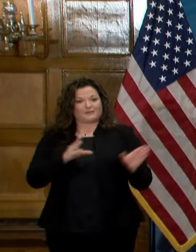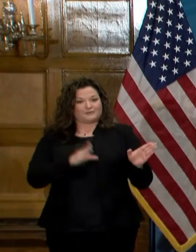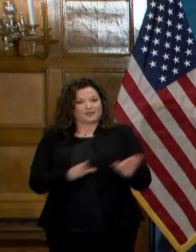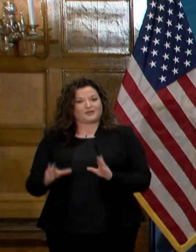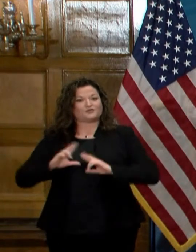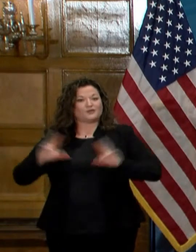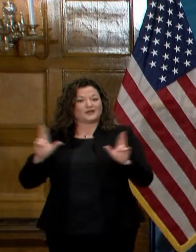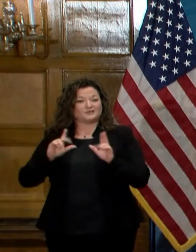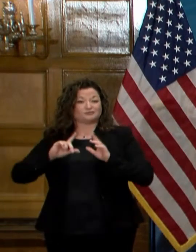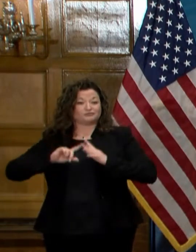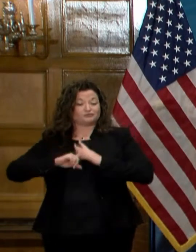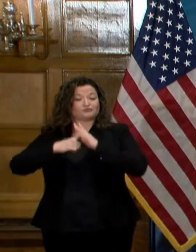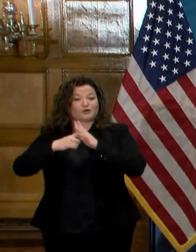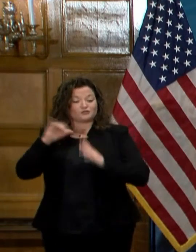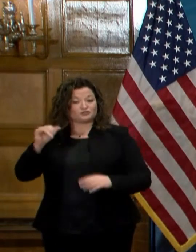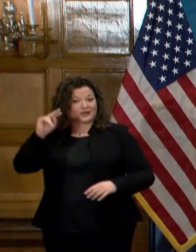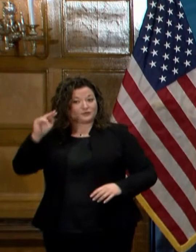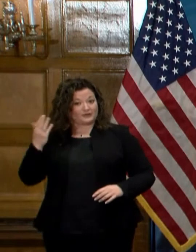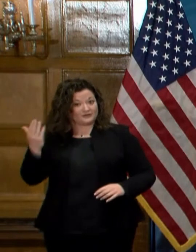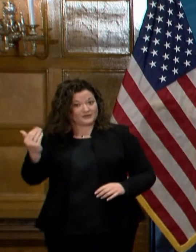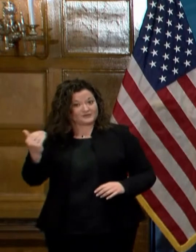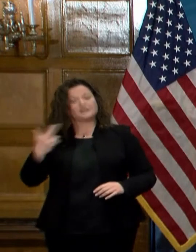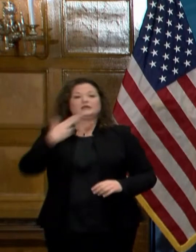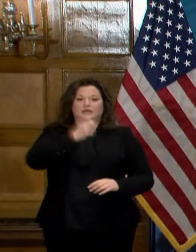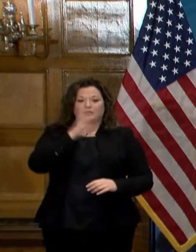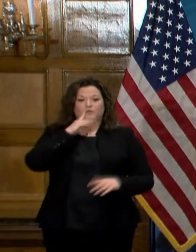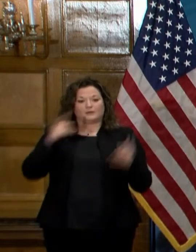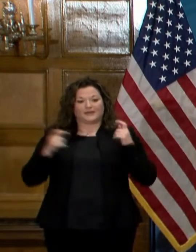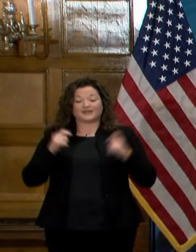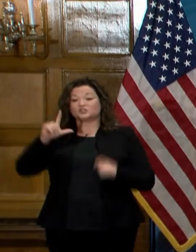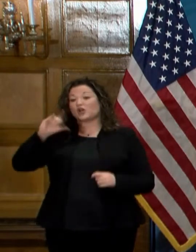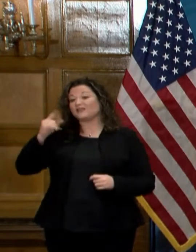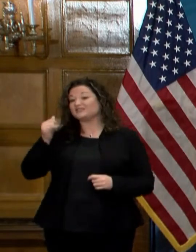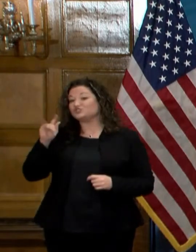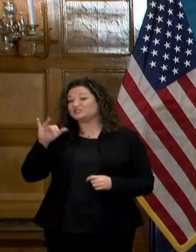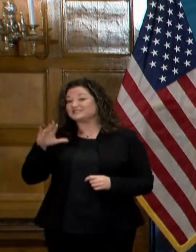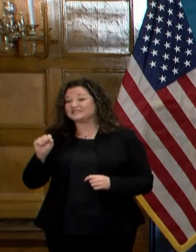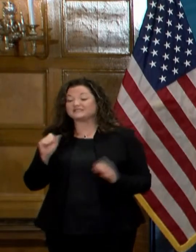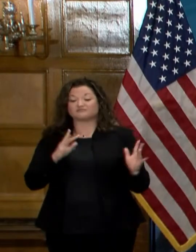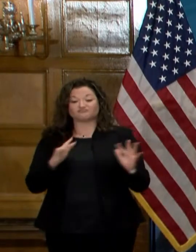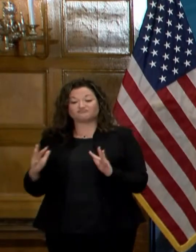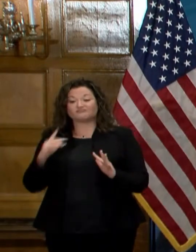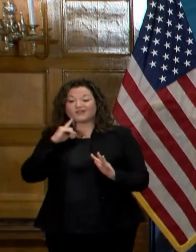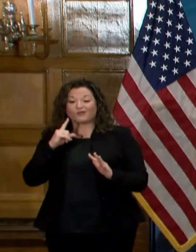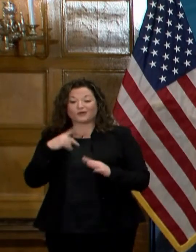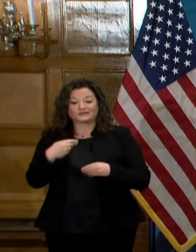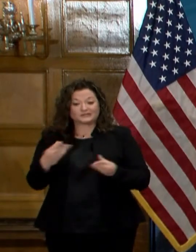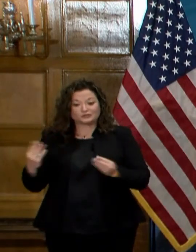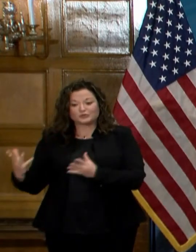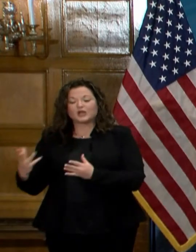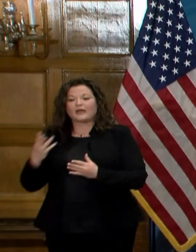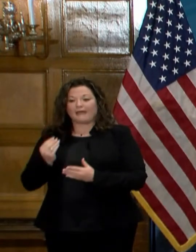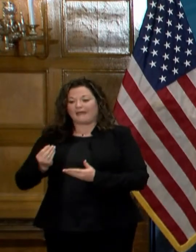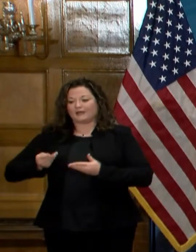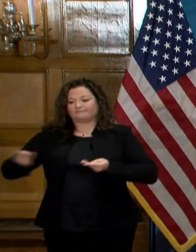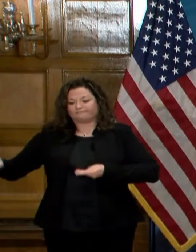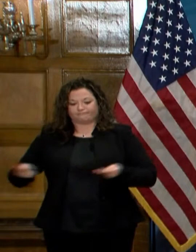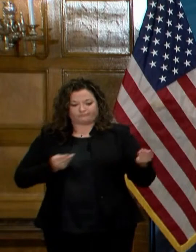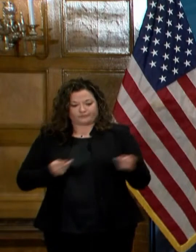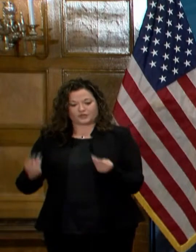released by me. And he will manage the logistics related to the vaccine distribution and liaison to other